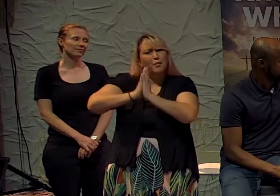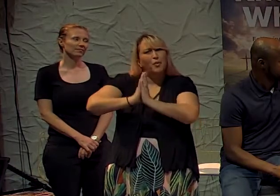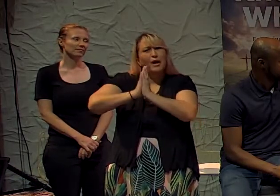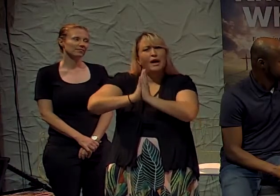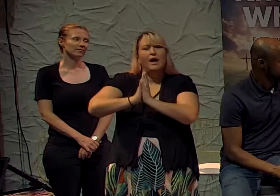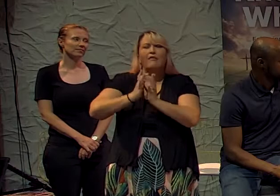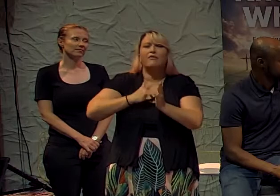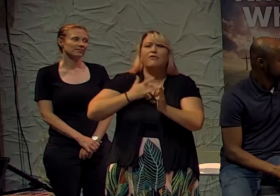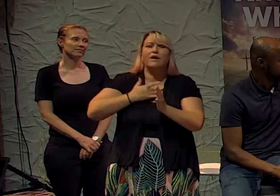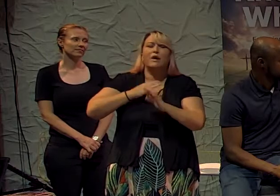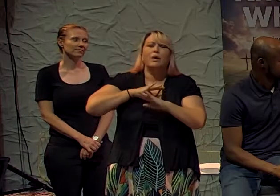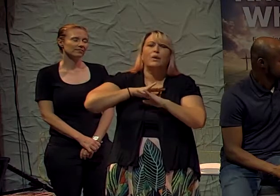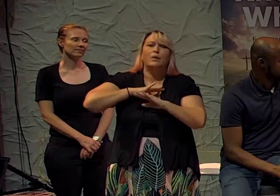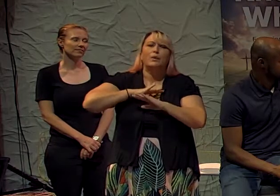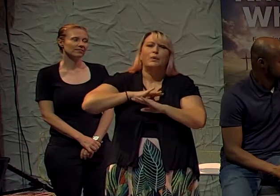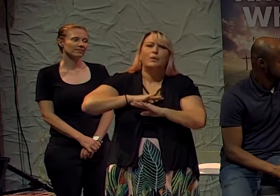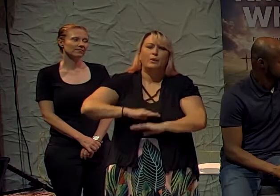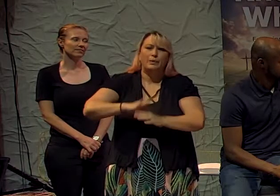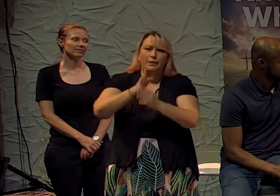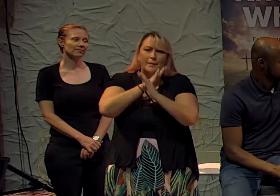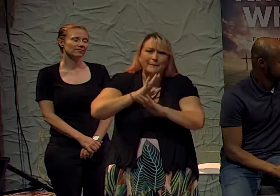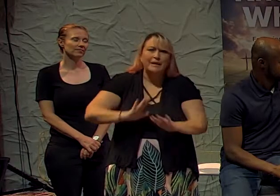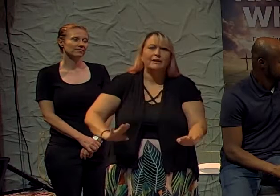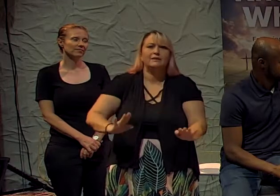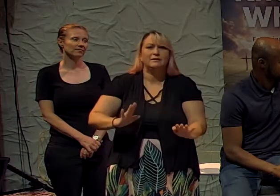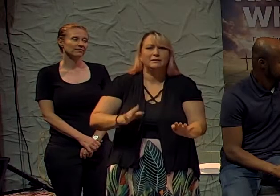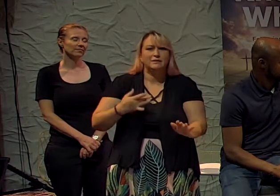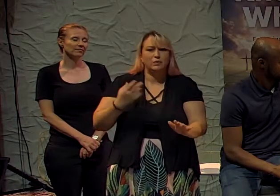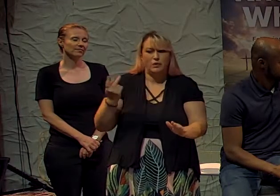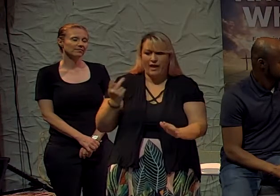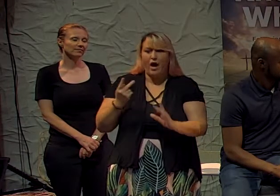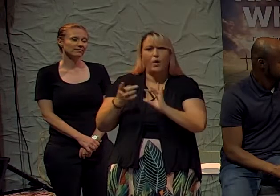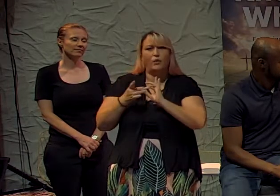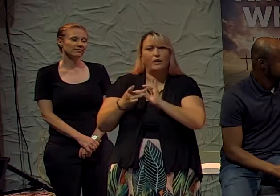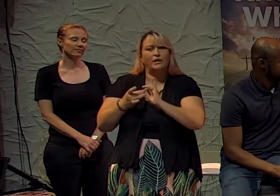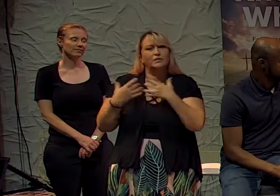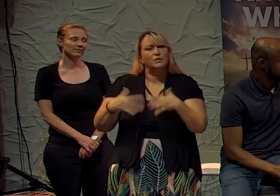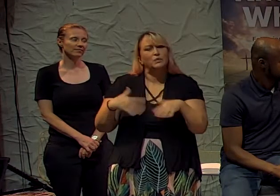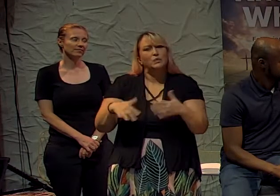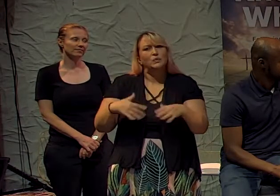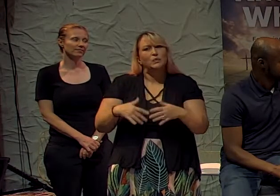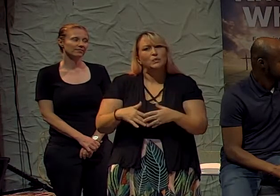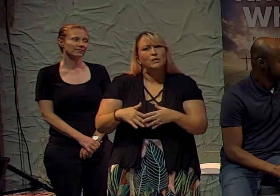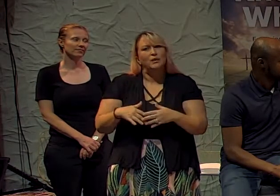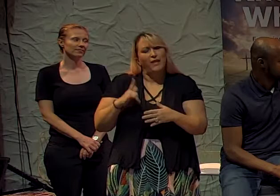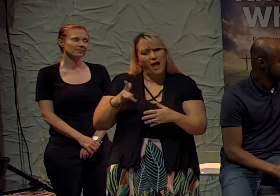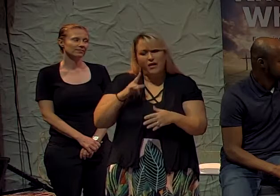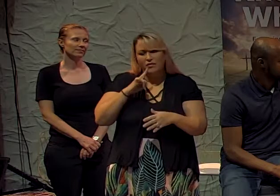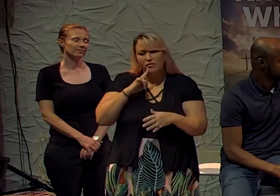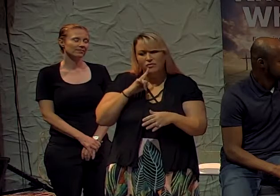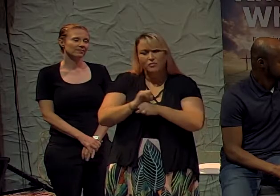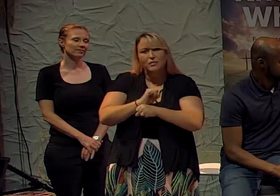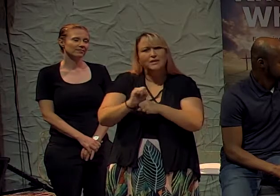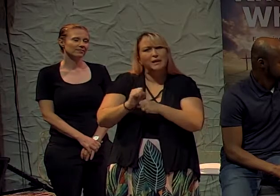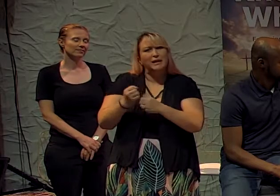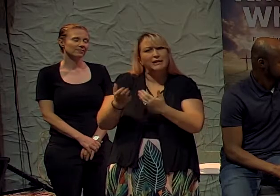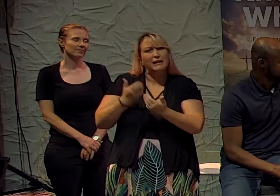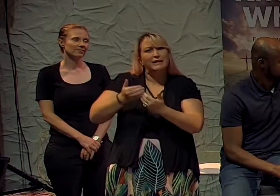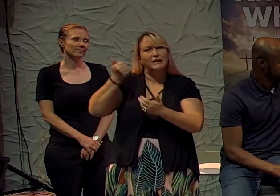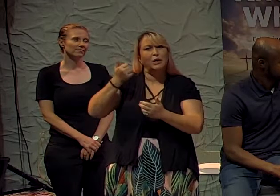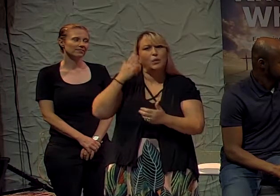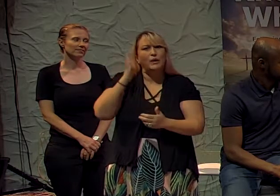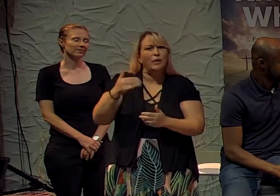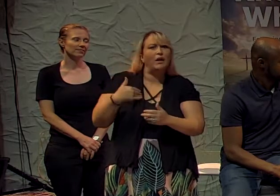I felt so much peace in our relationship. And that makes it easier to go and like, yes, we're gonna go see